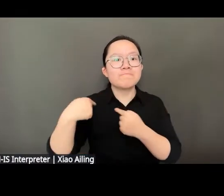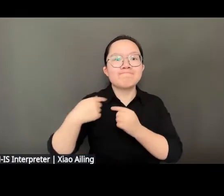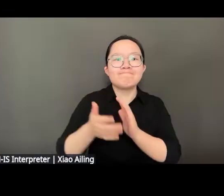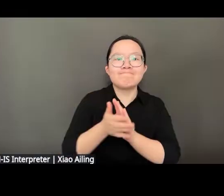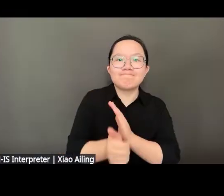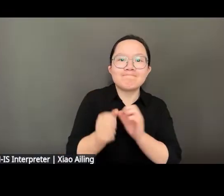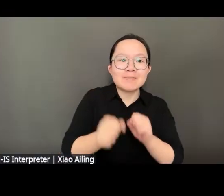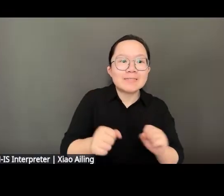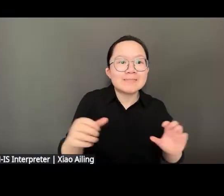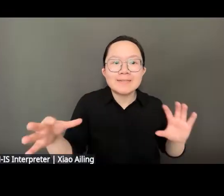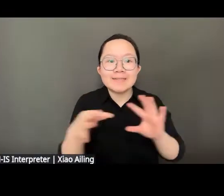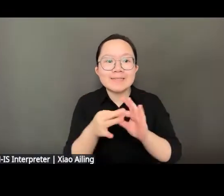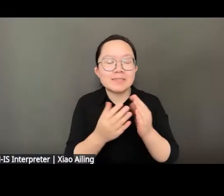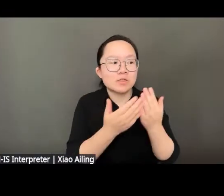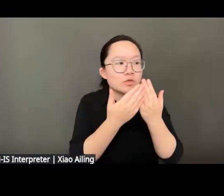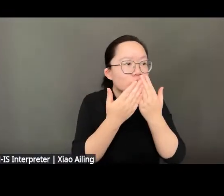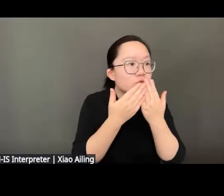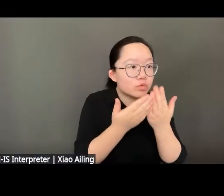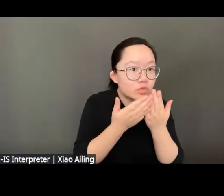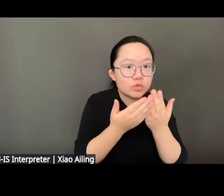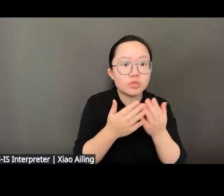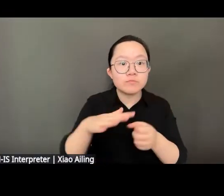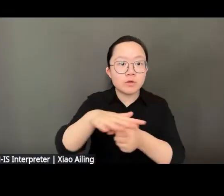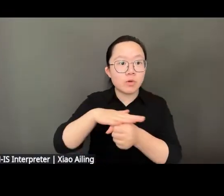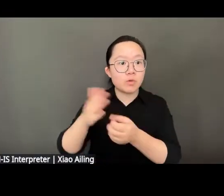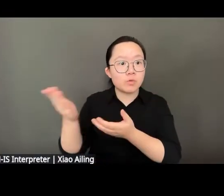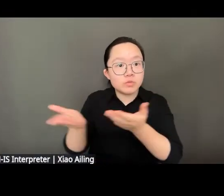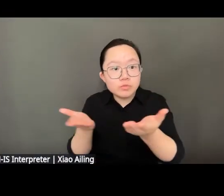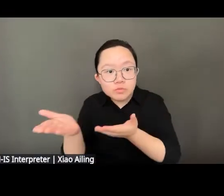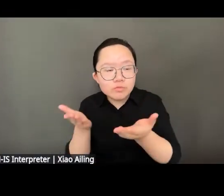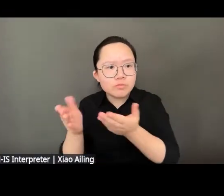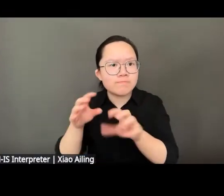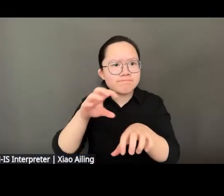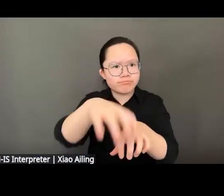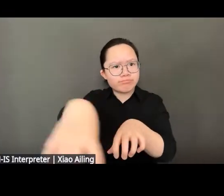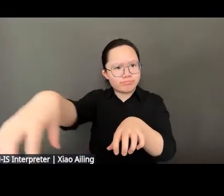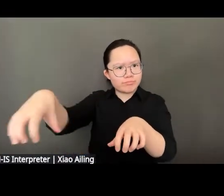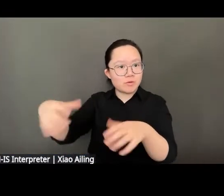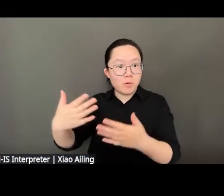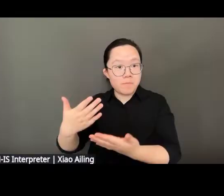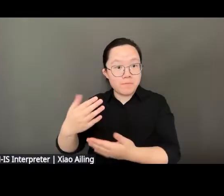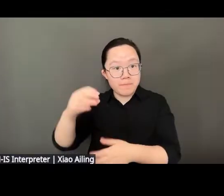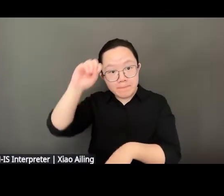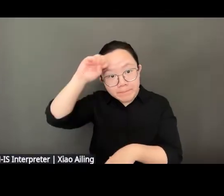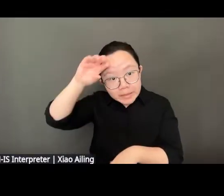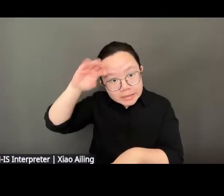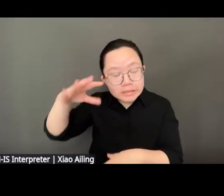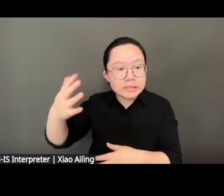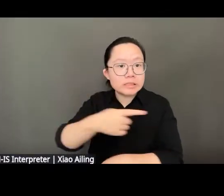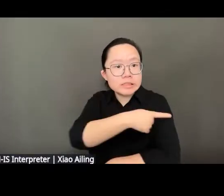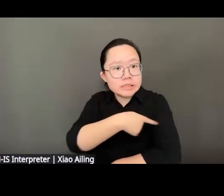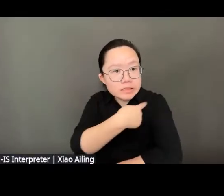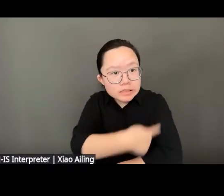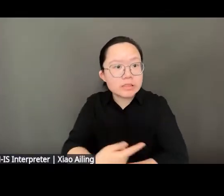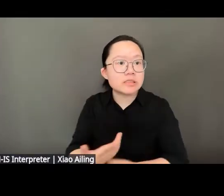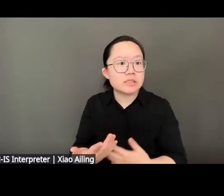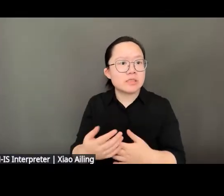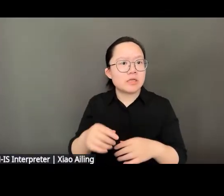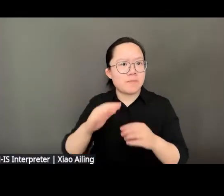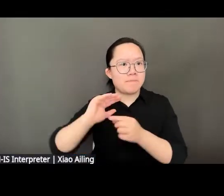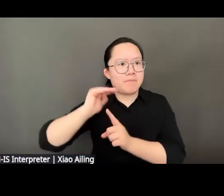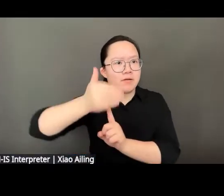healthcare, to protective services. So that was something that I thought the program did quite well through our partners.